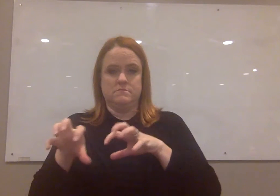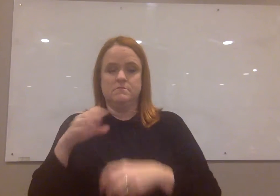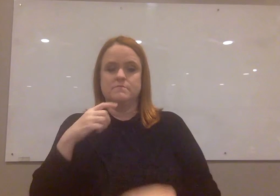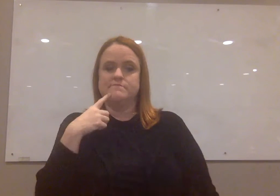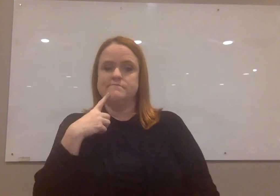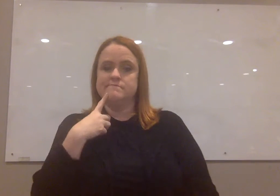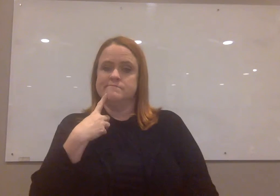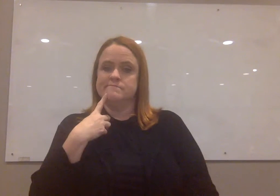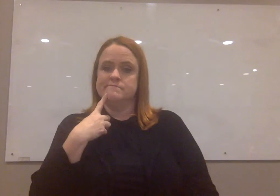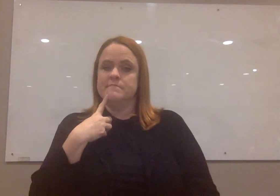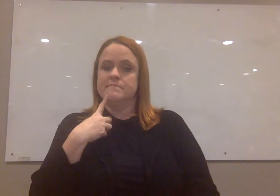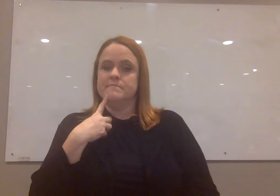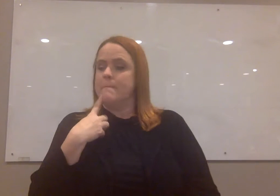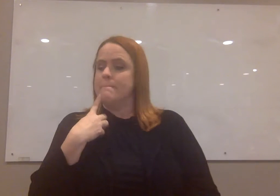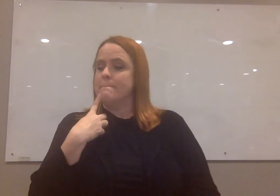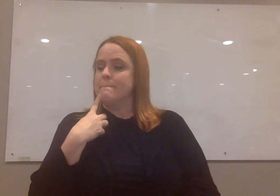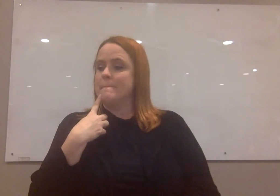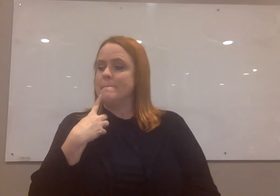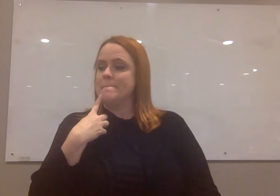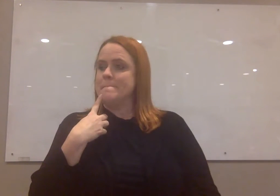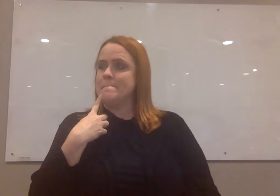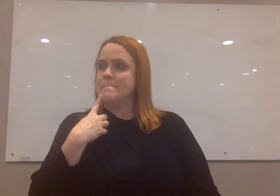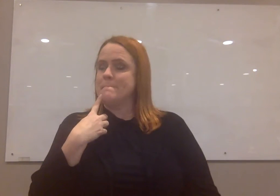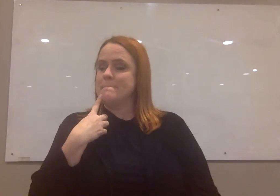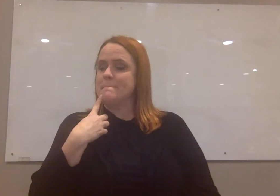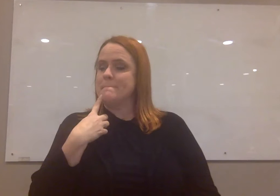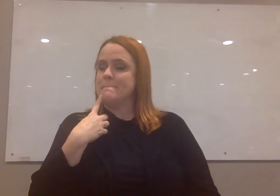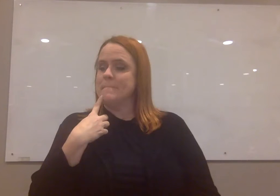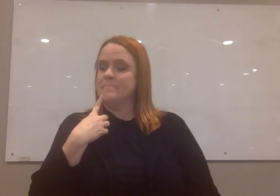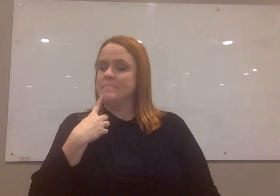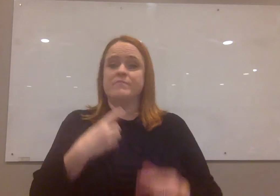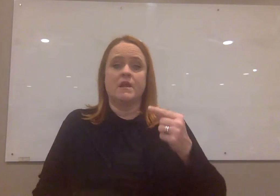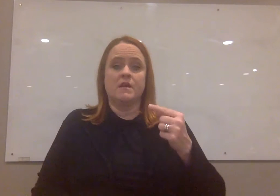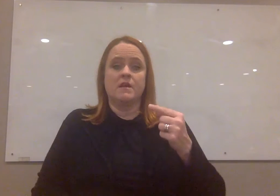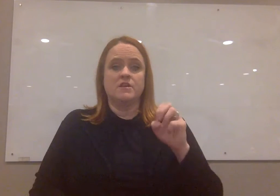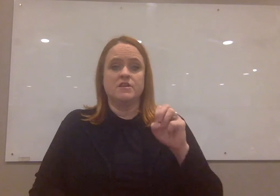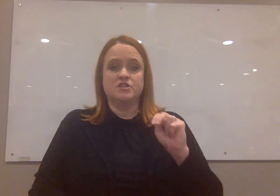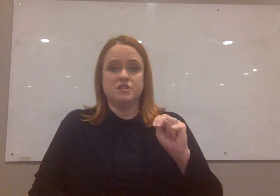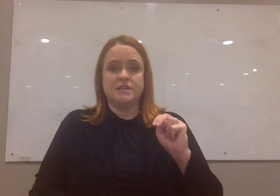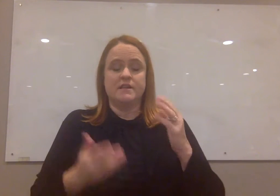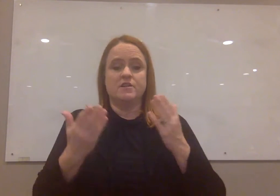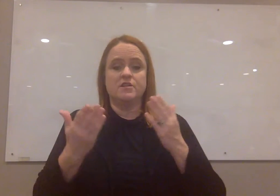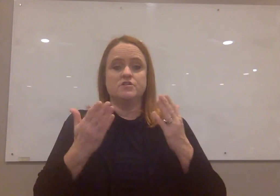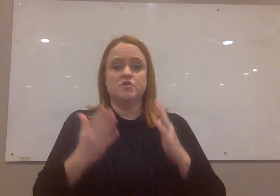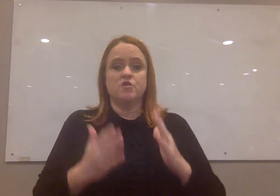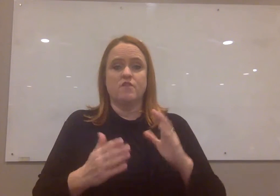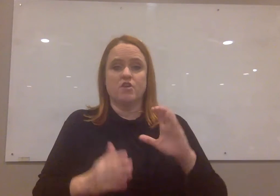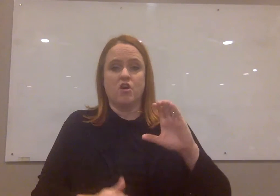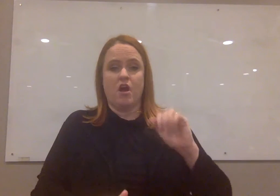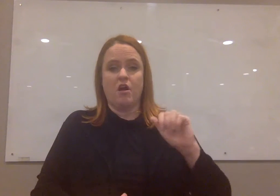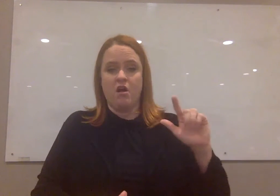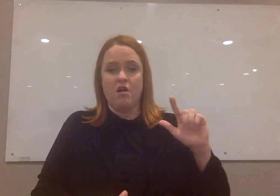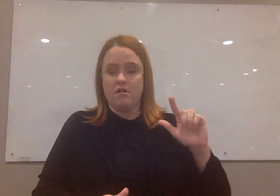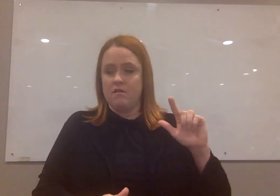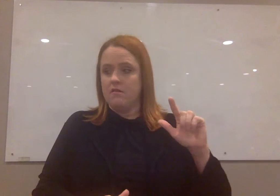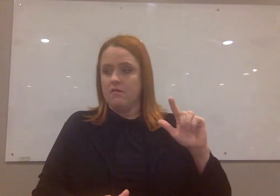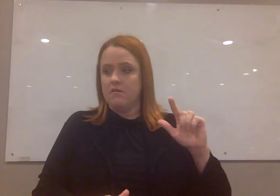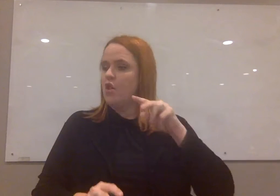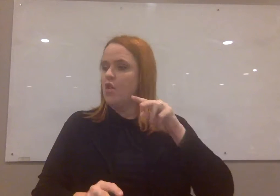Yeah, and so the bit about GenServer call finding out about nodes going down is on page 211 in section